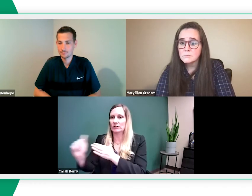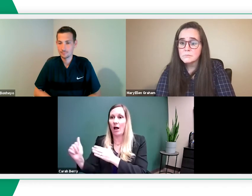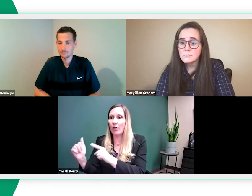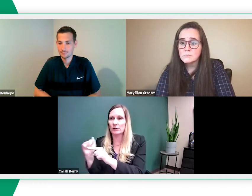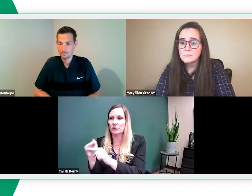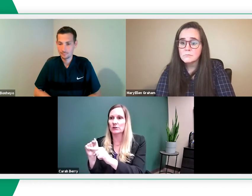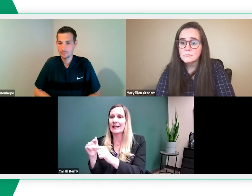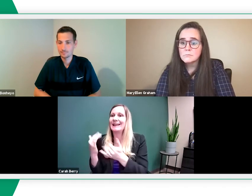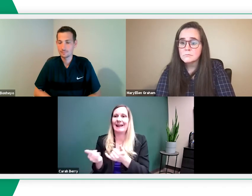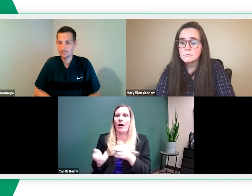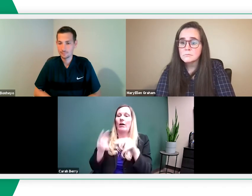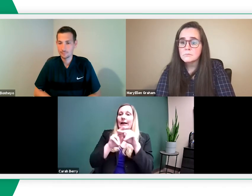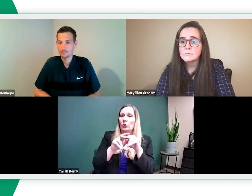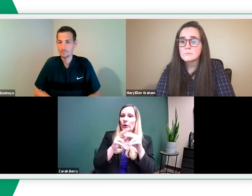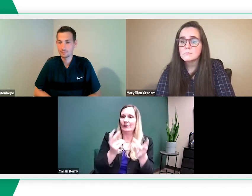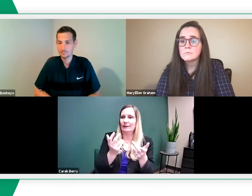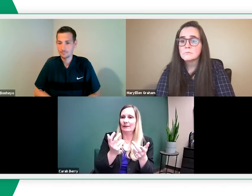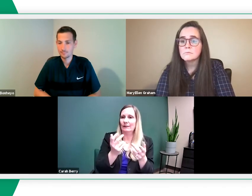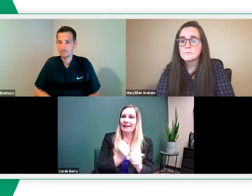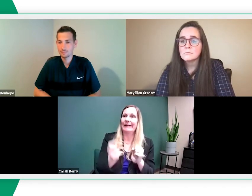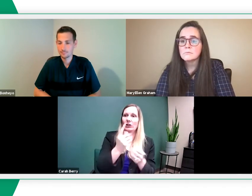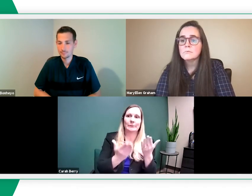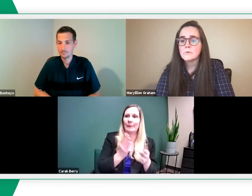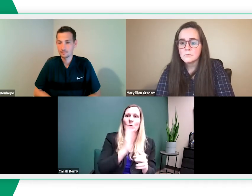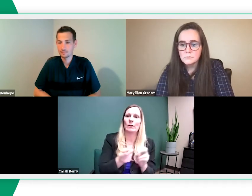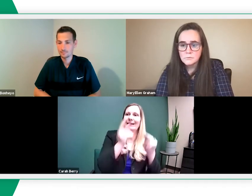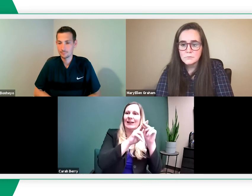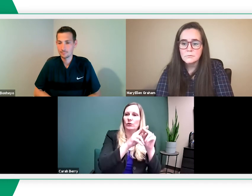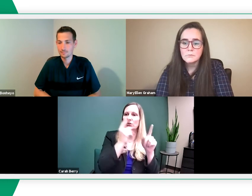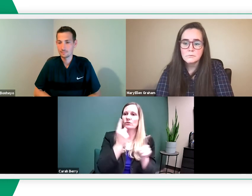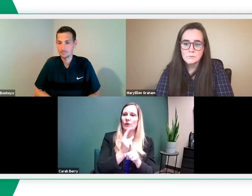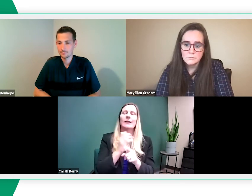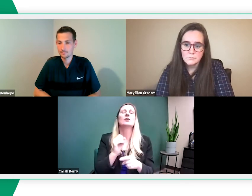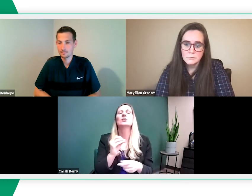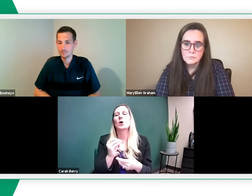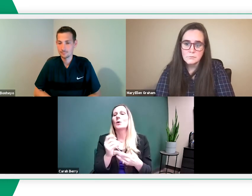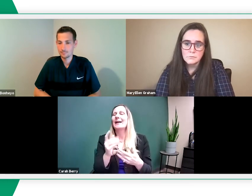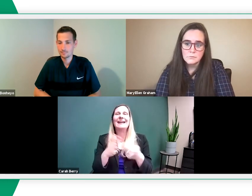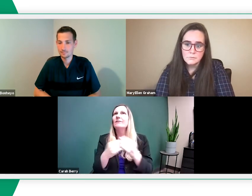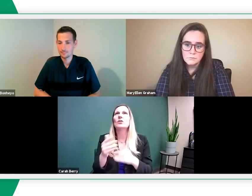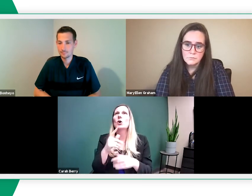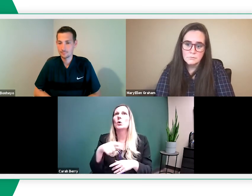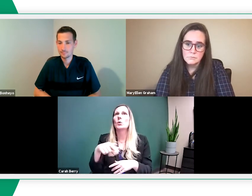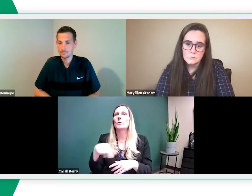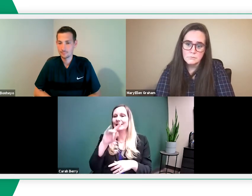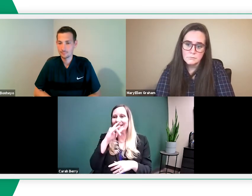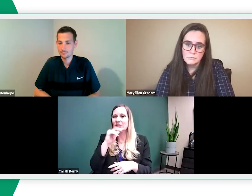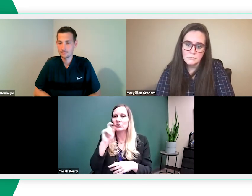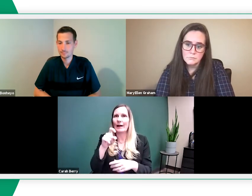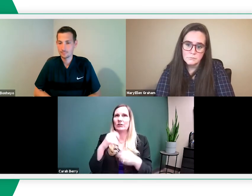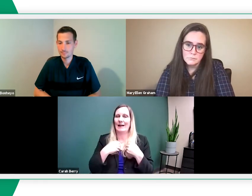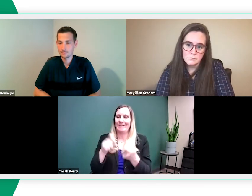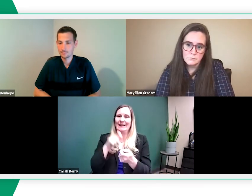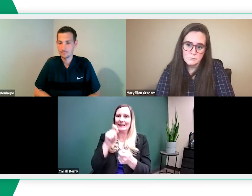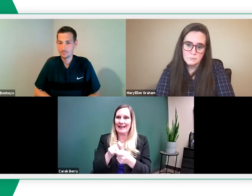ago, you might be limited to $5,000. Maybe the limit may be increased to another amount.